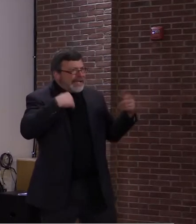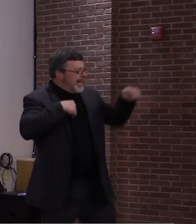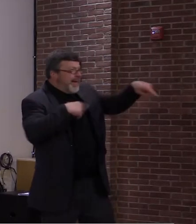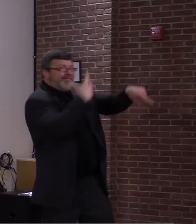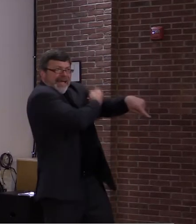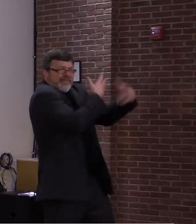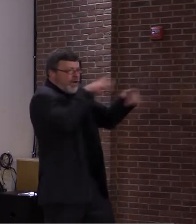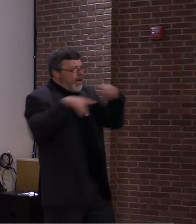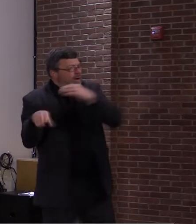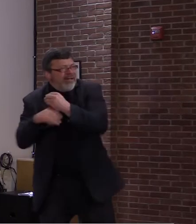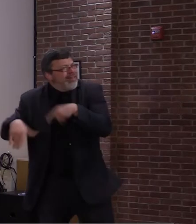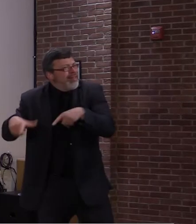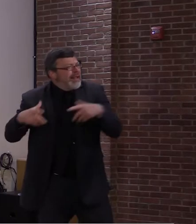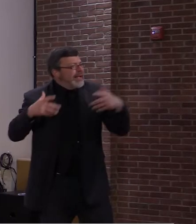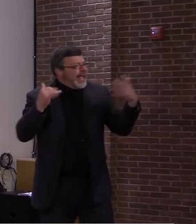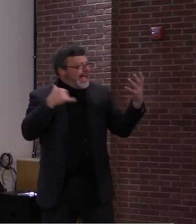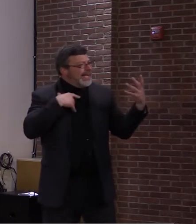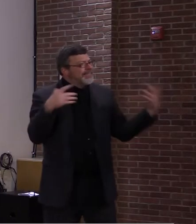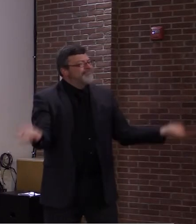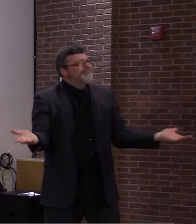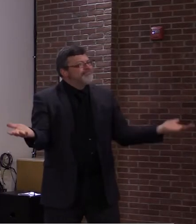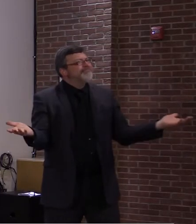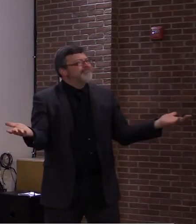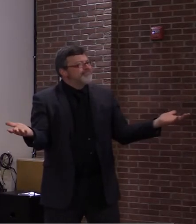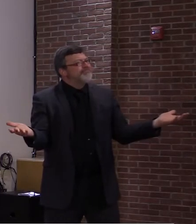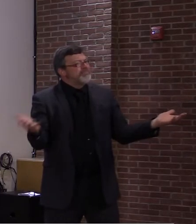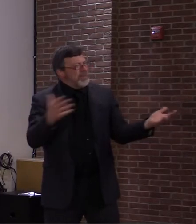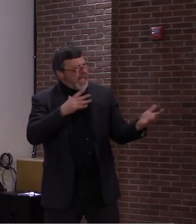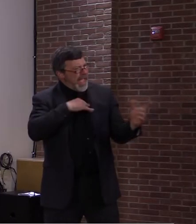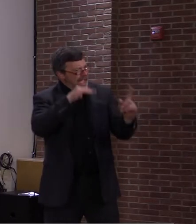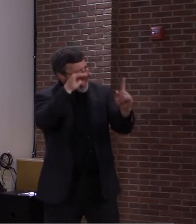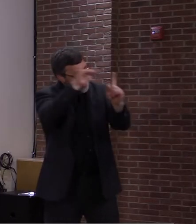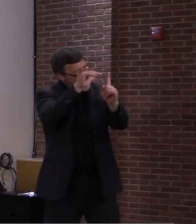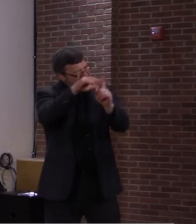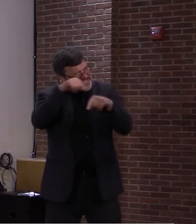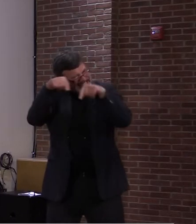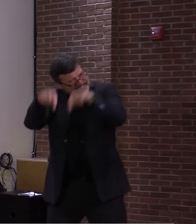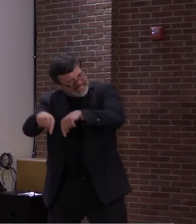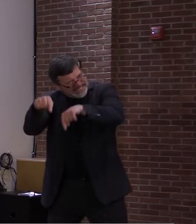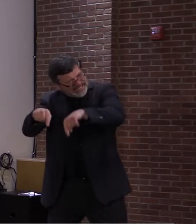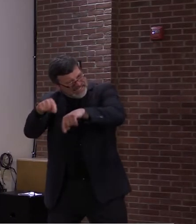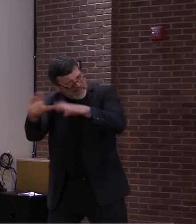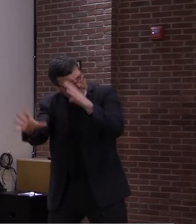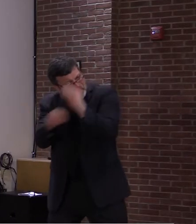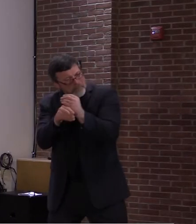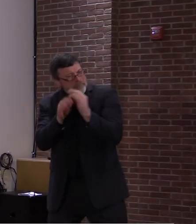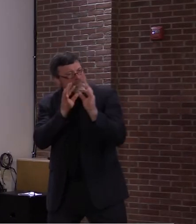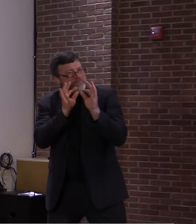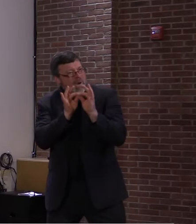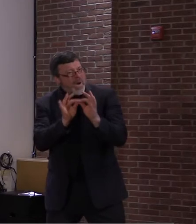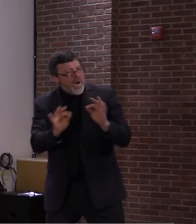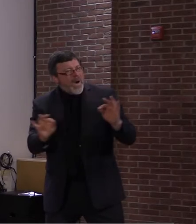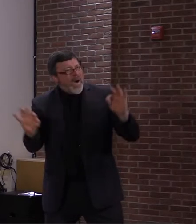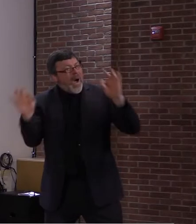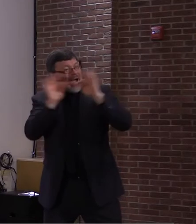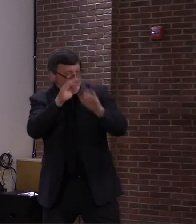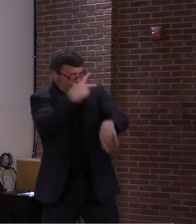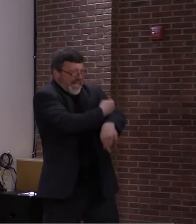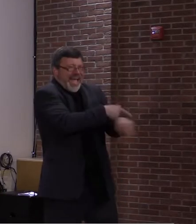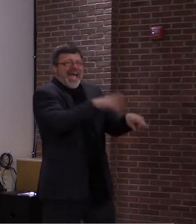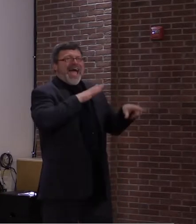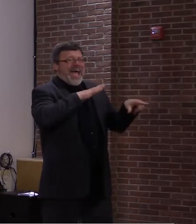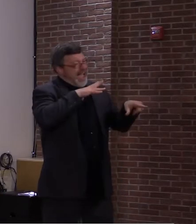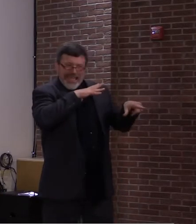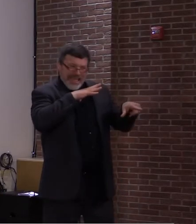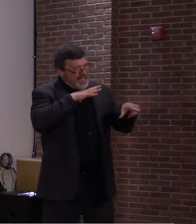but they had not gotten even their first booster. I'll say this once again,